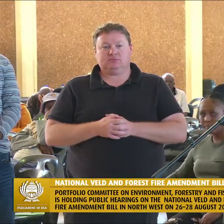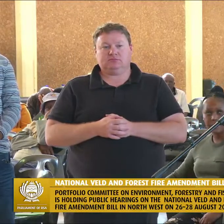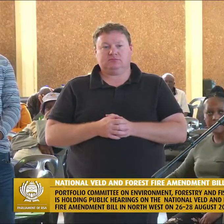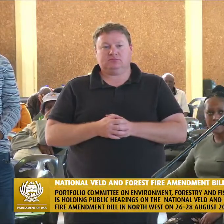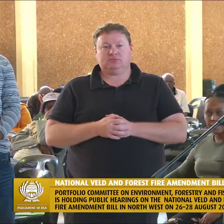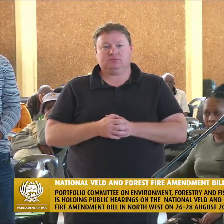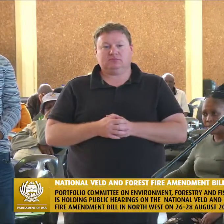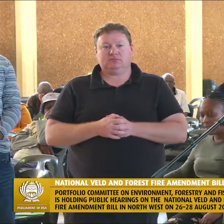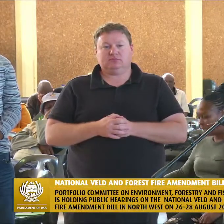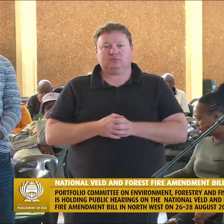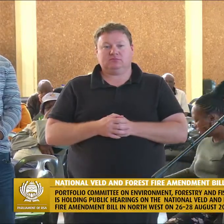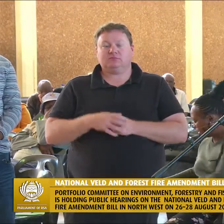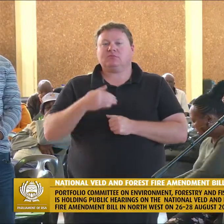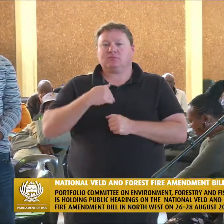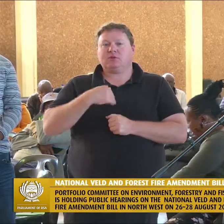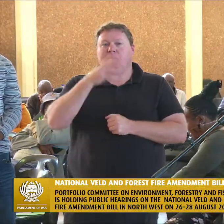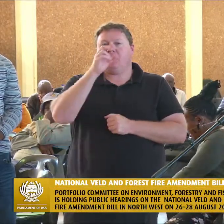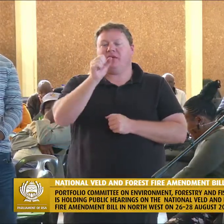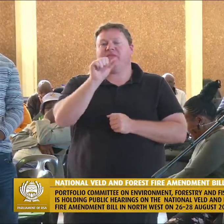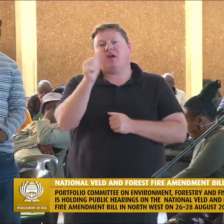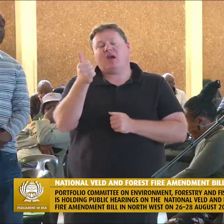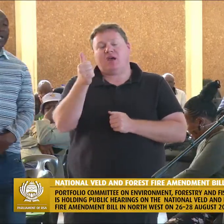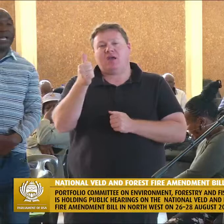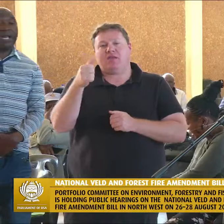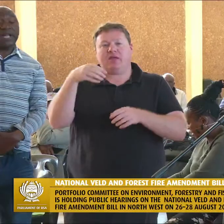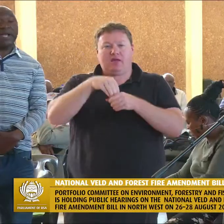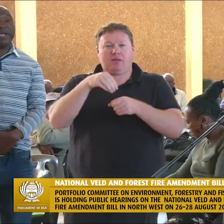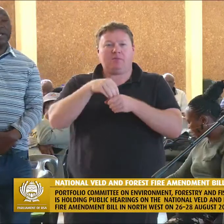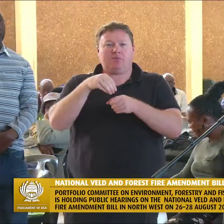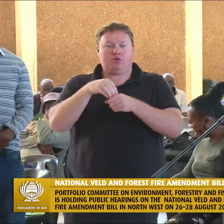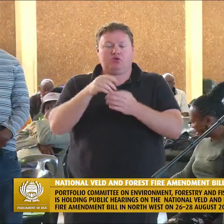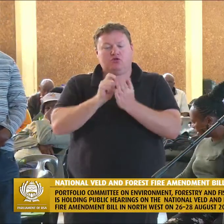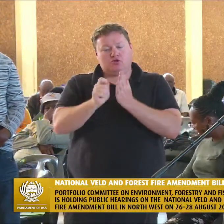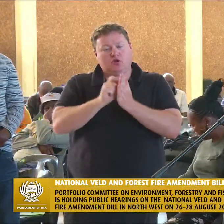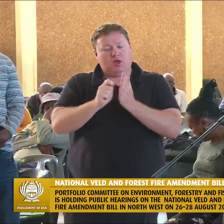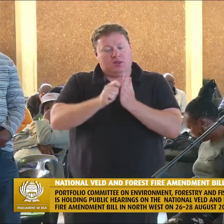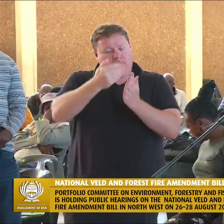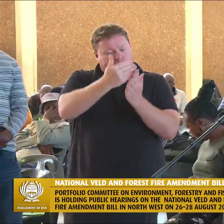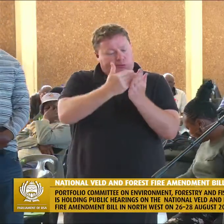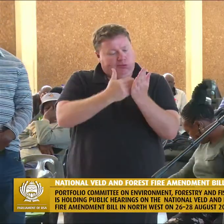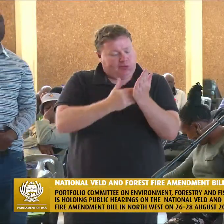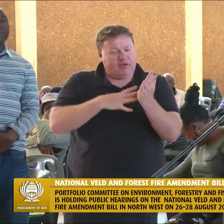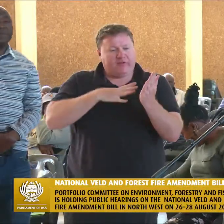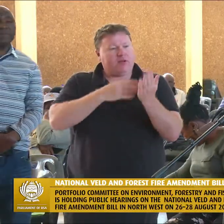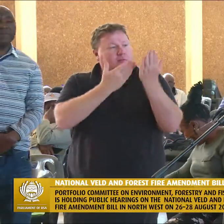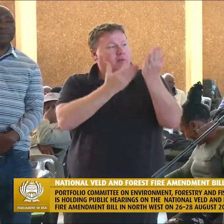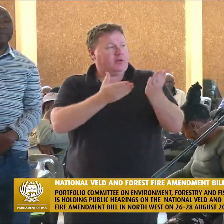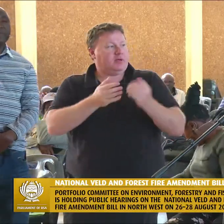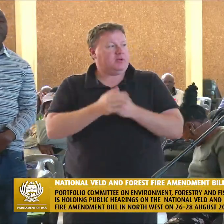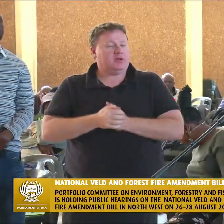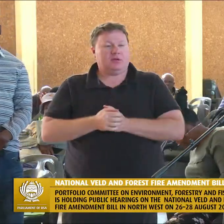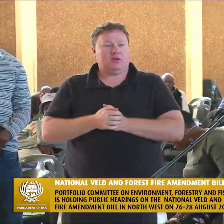i believe that other inputs will be submitted they've been writing and with all that being said